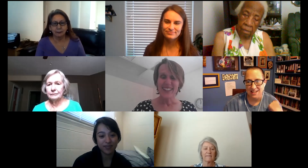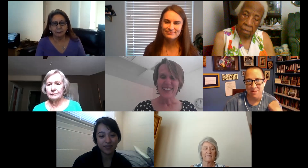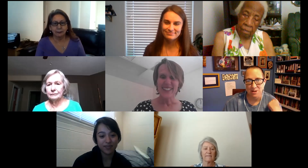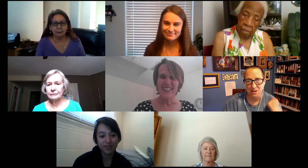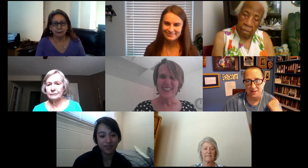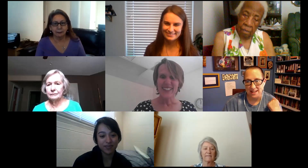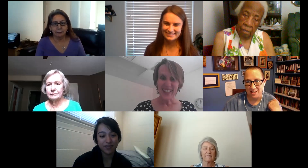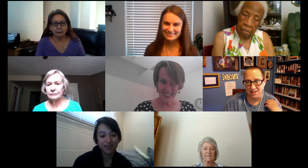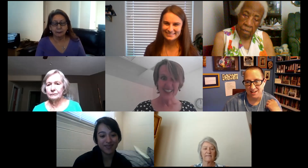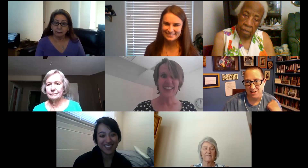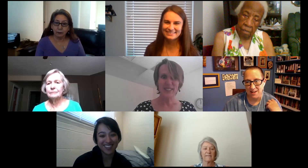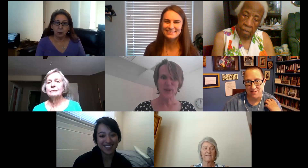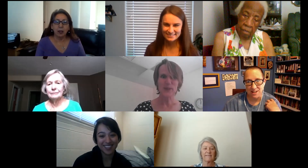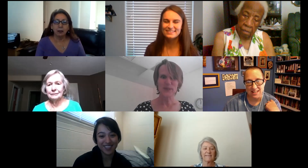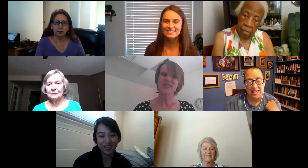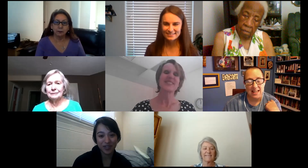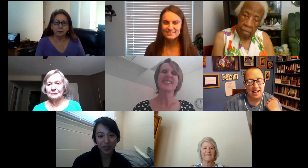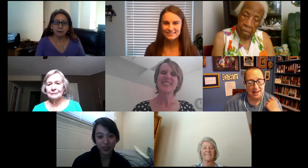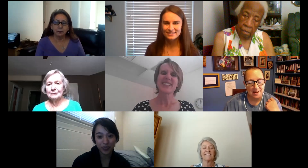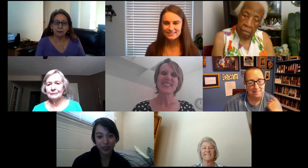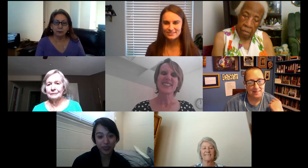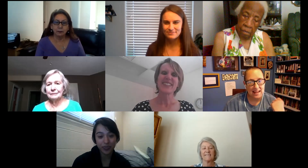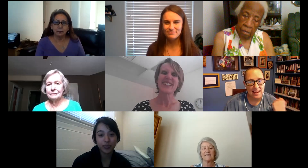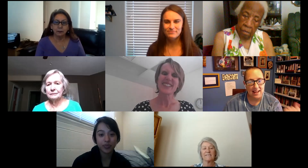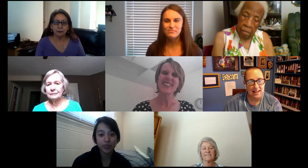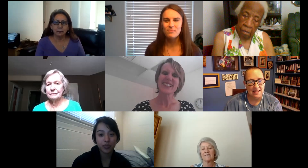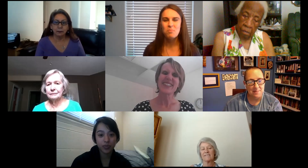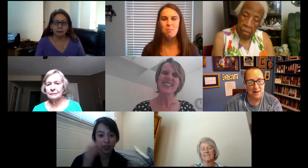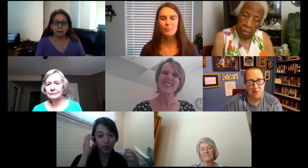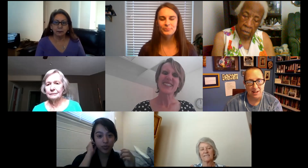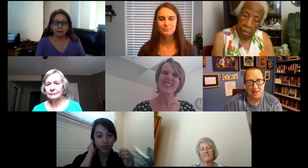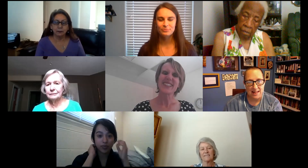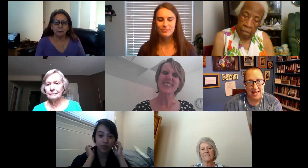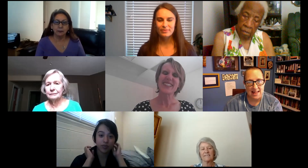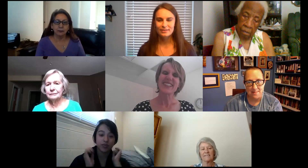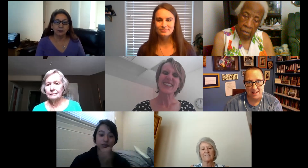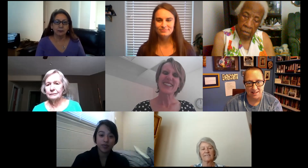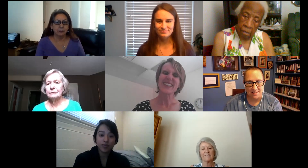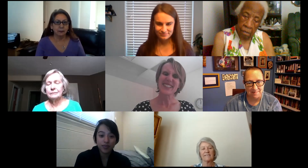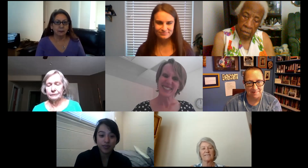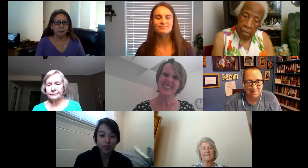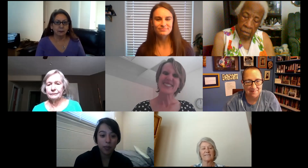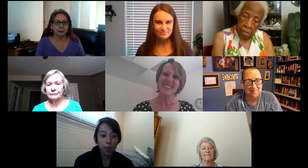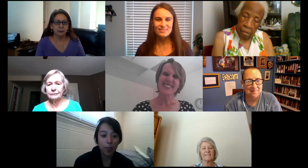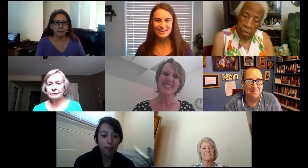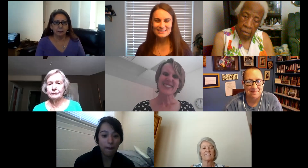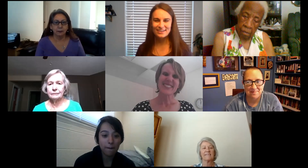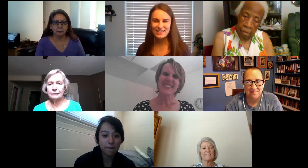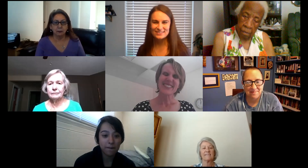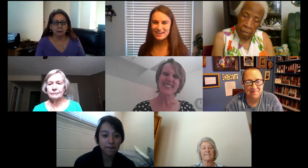almost 3 years, 2.5 years. And my pronouns are they, them, theirs. Awesome. Thanks for